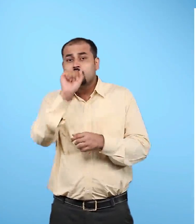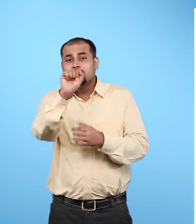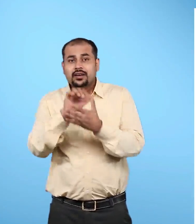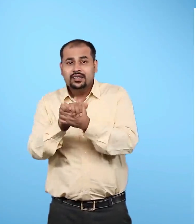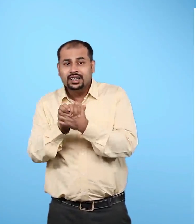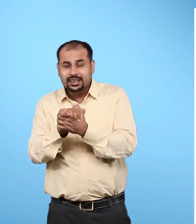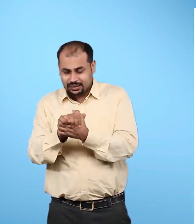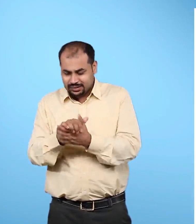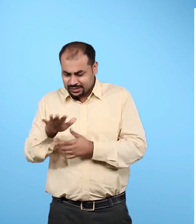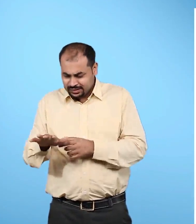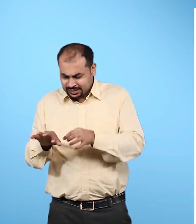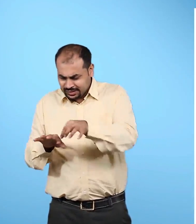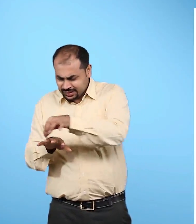Yours or your friend's?